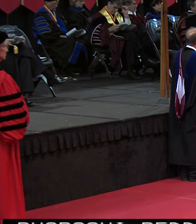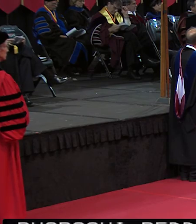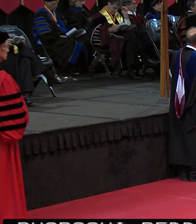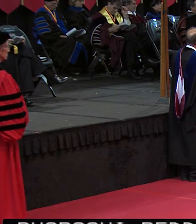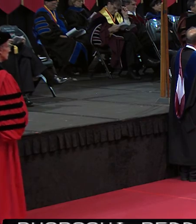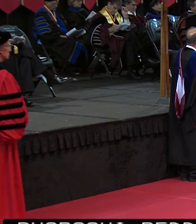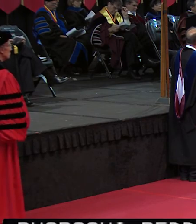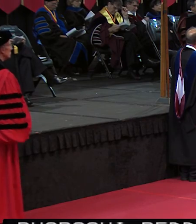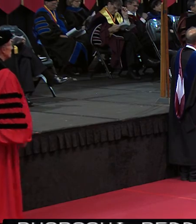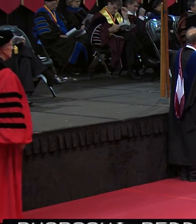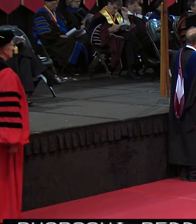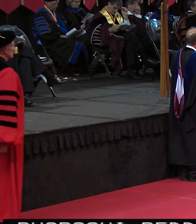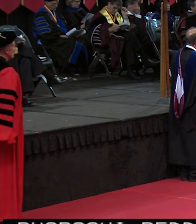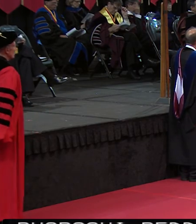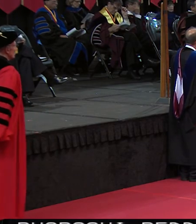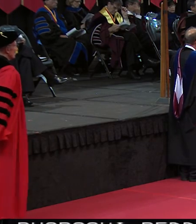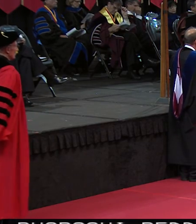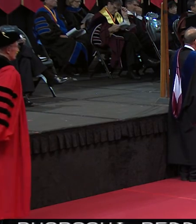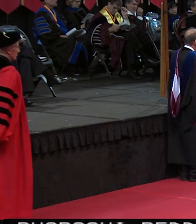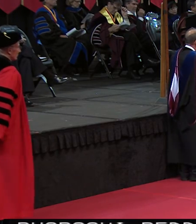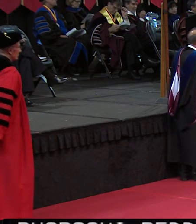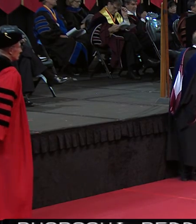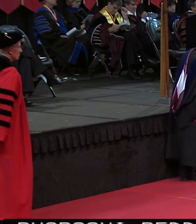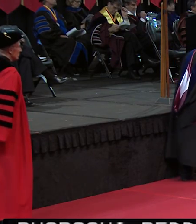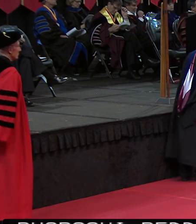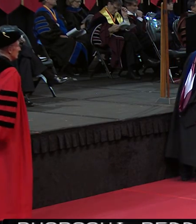Ganga Deep Singh Shran.